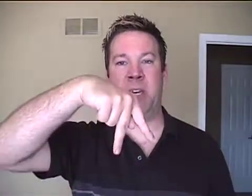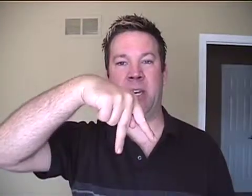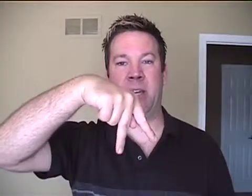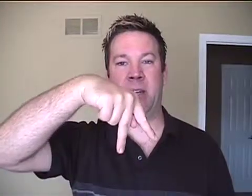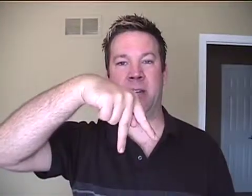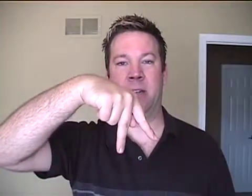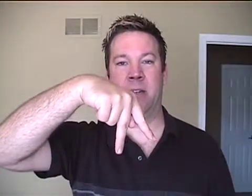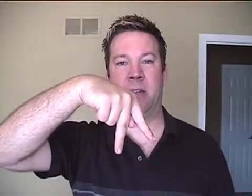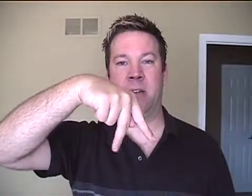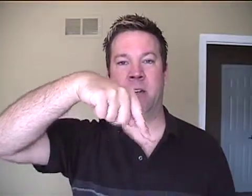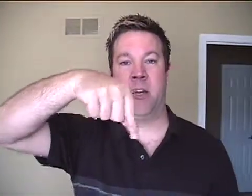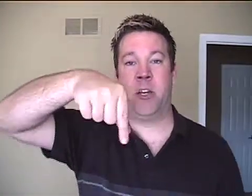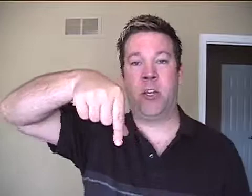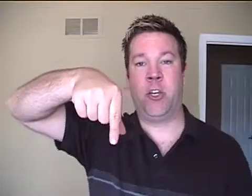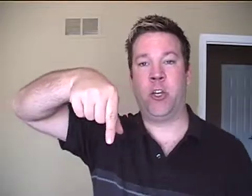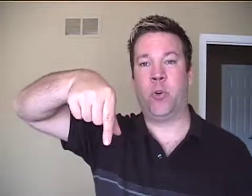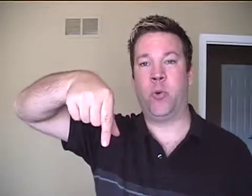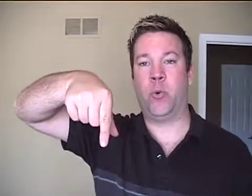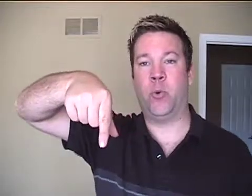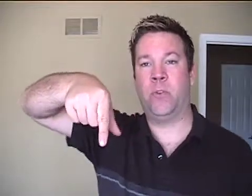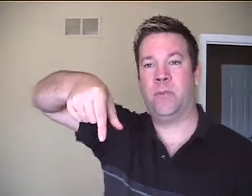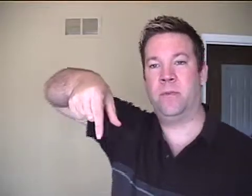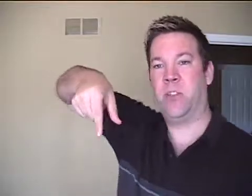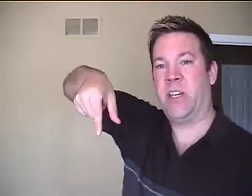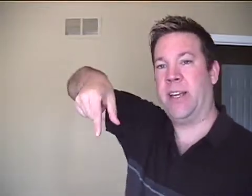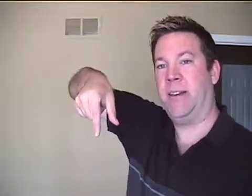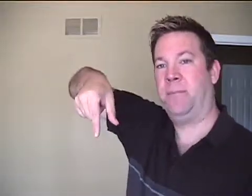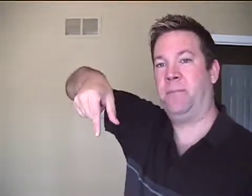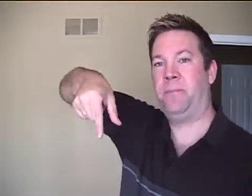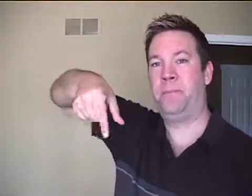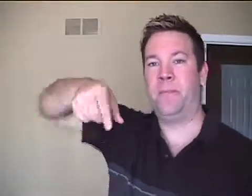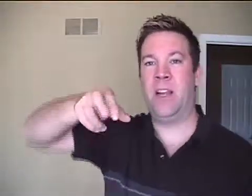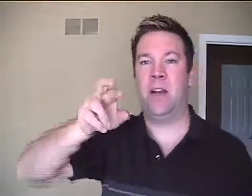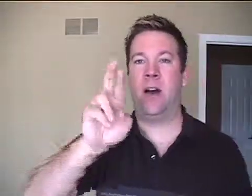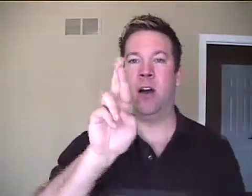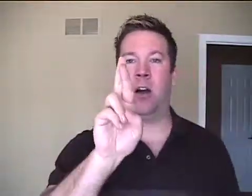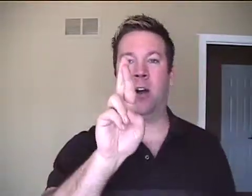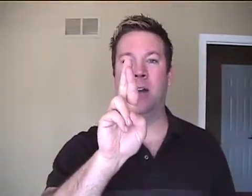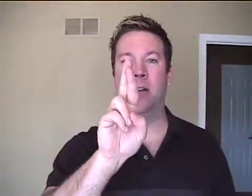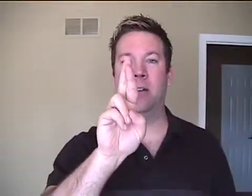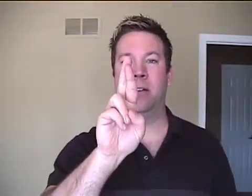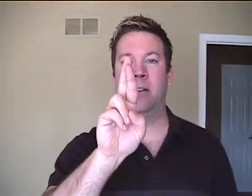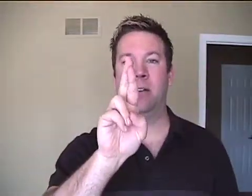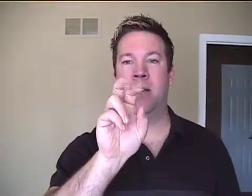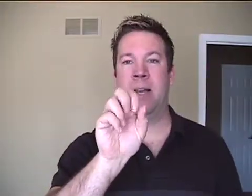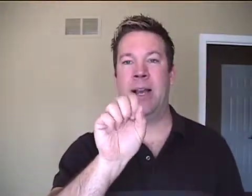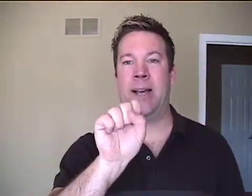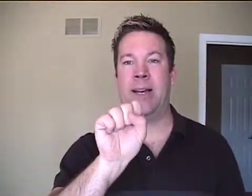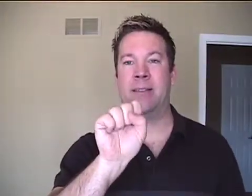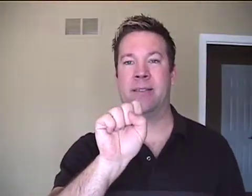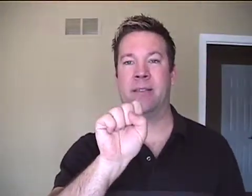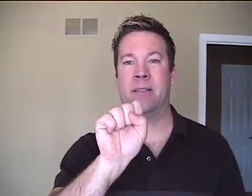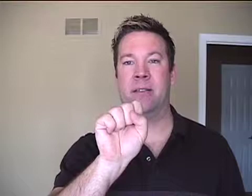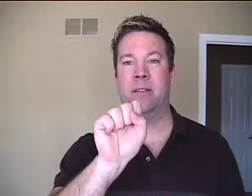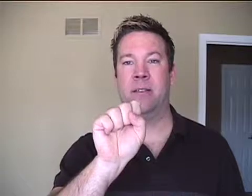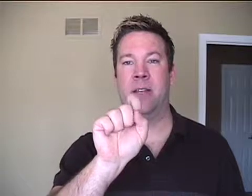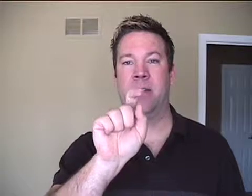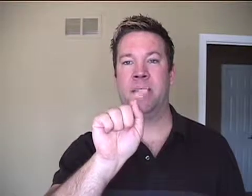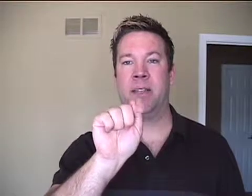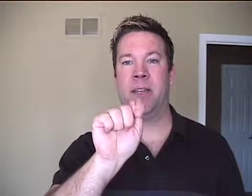P. Q. Looks like that. R. S.